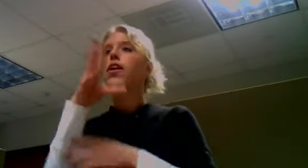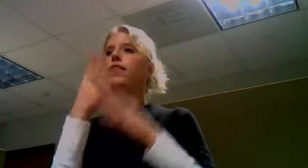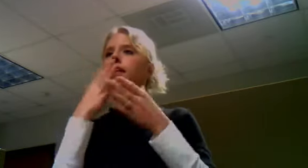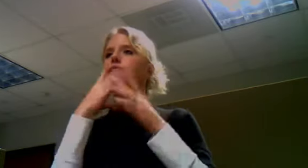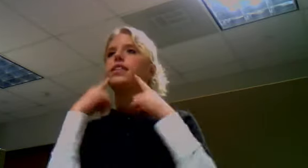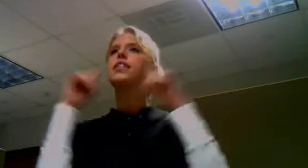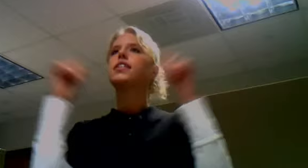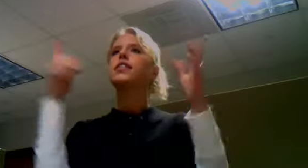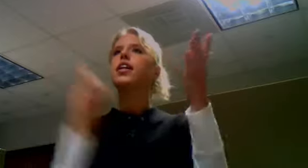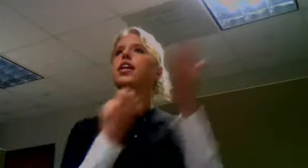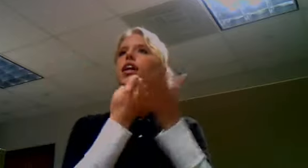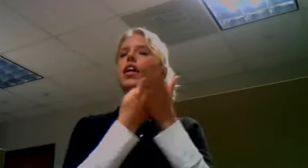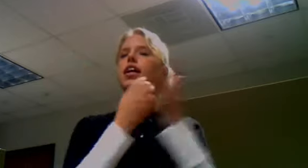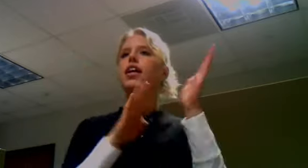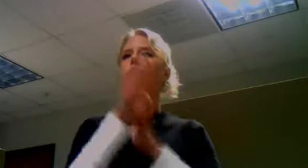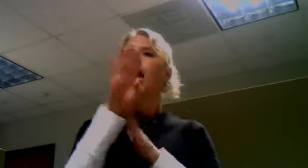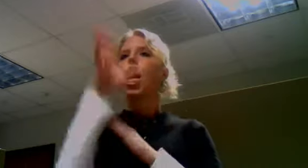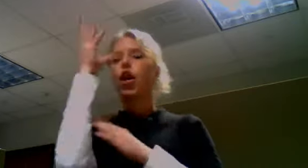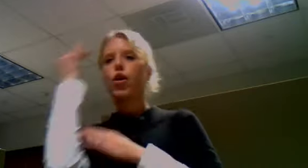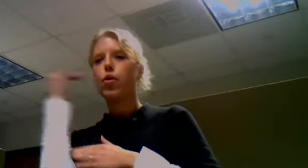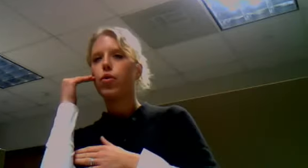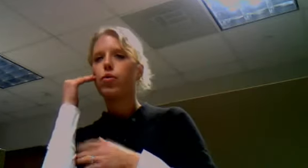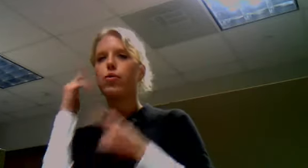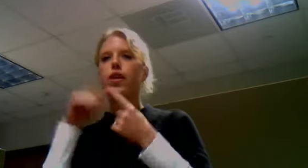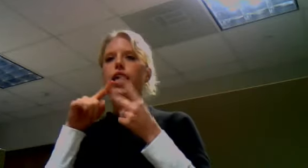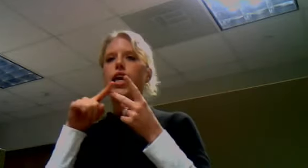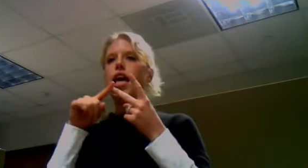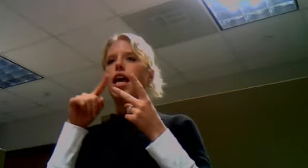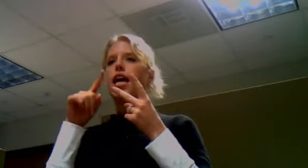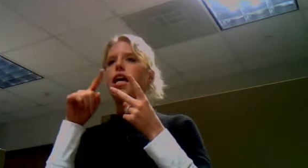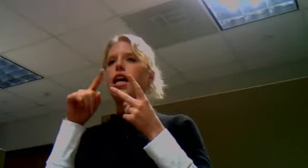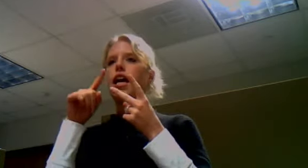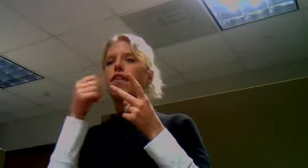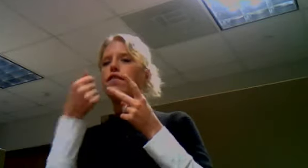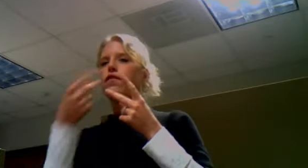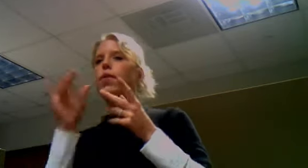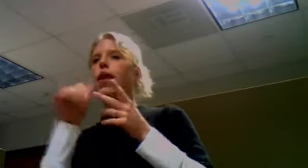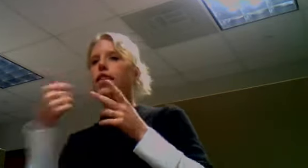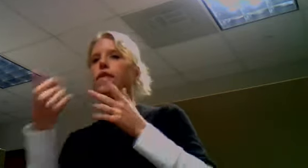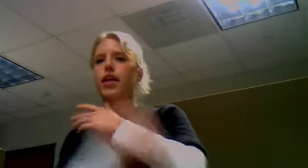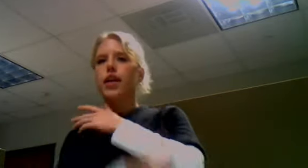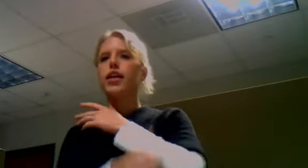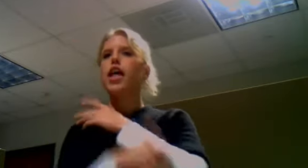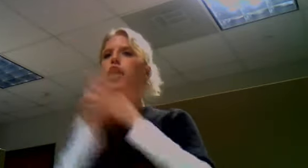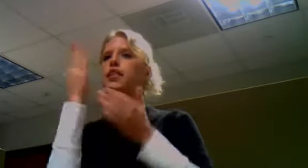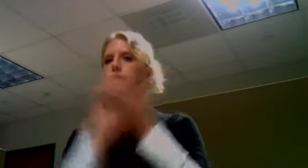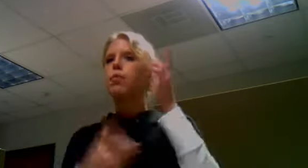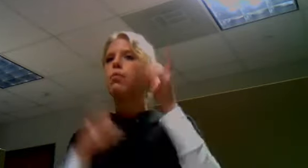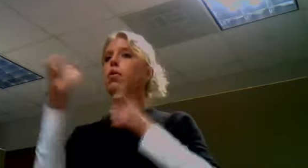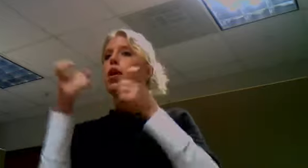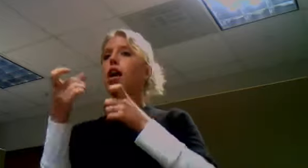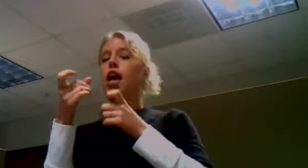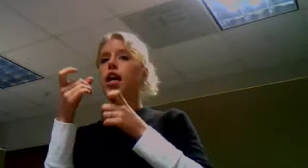Korea, Taiwan, Hong Kong, and Singapore. Some of these economies were ruled by authoritarian governments in the 60s